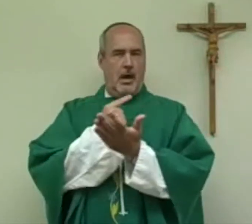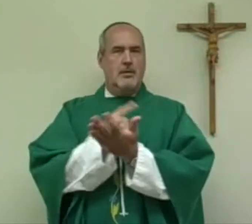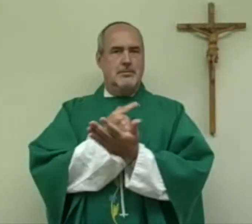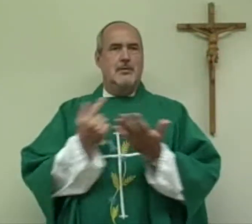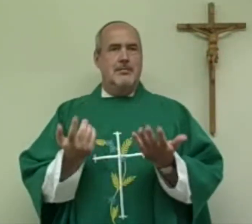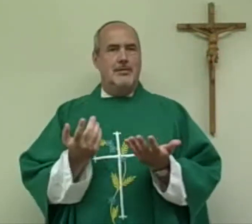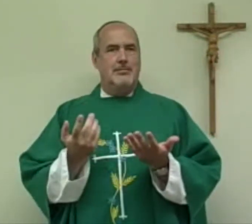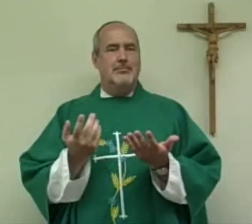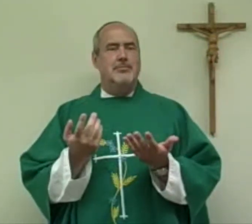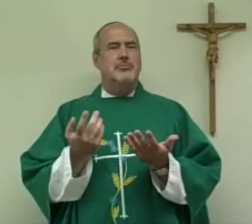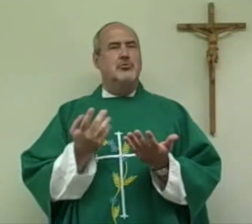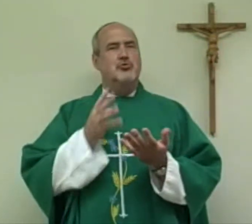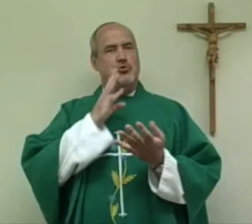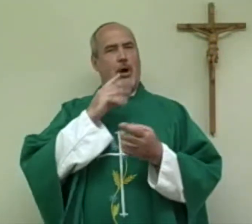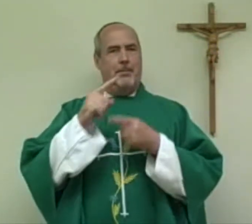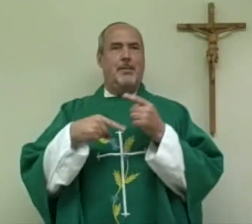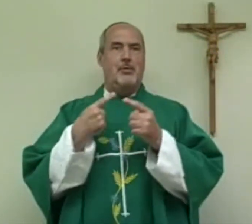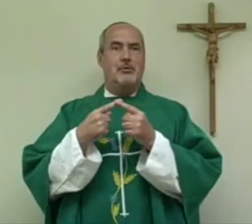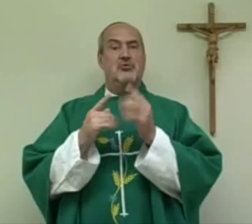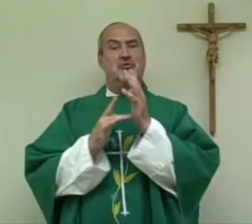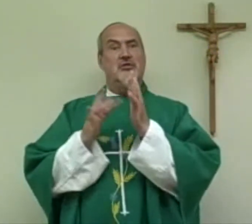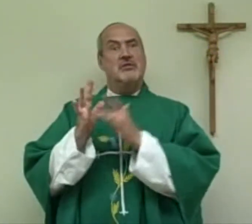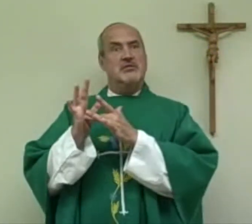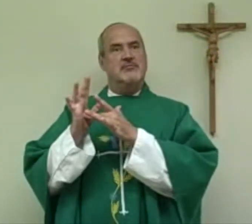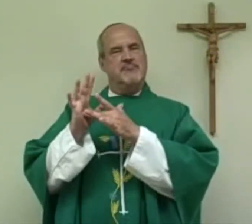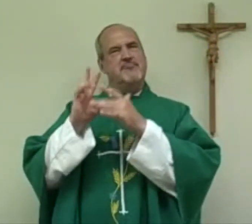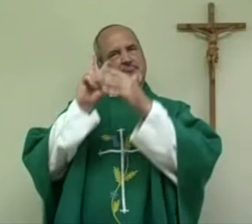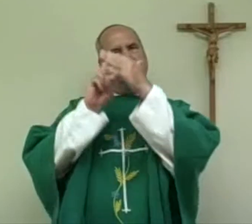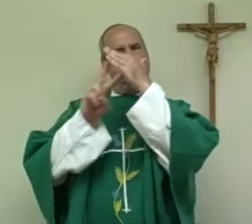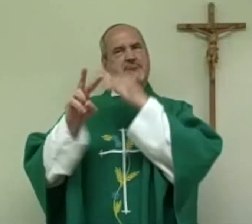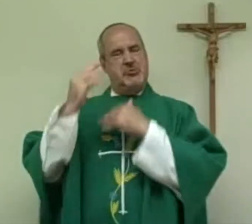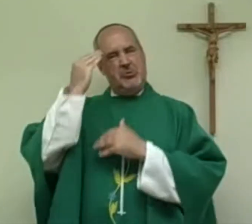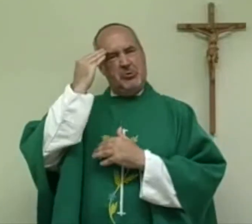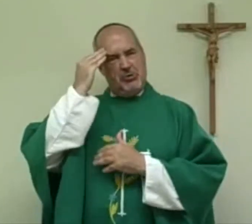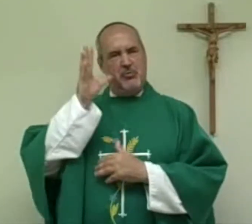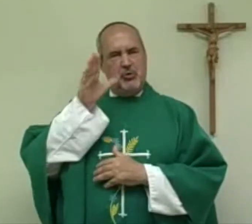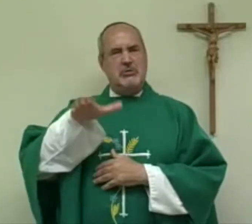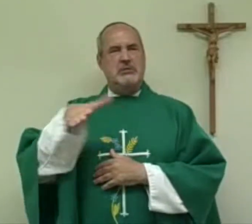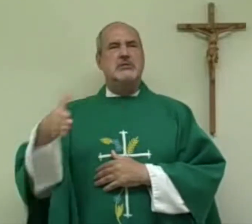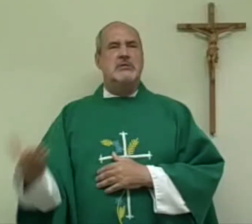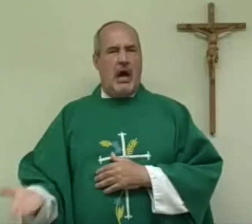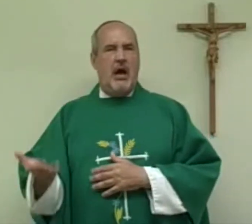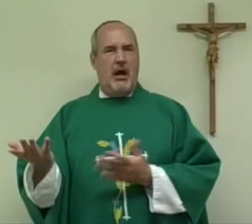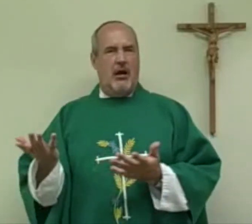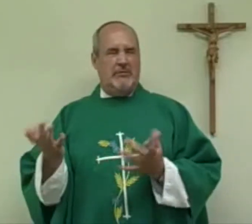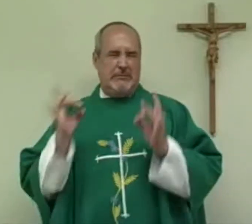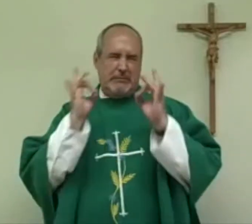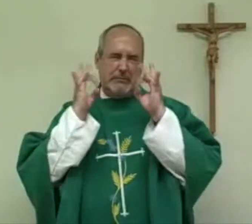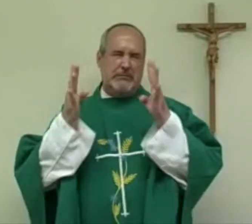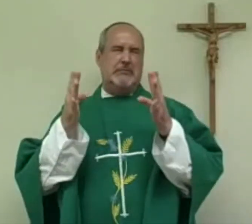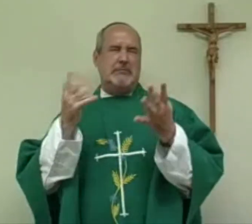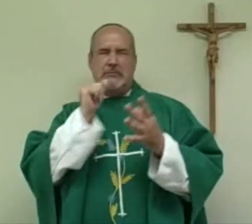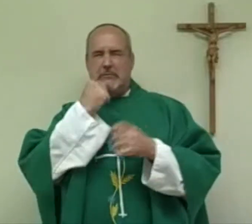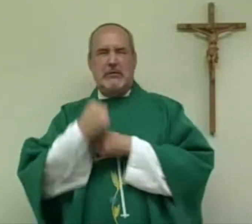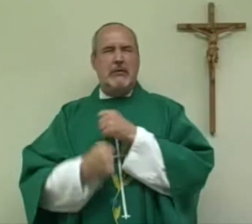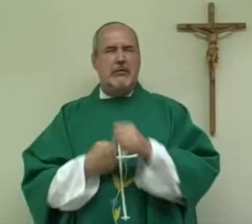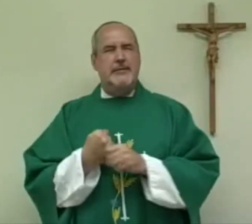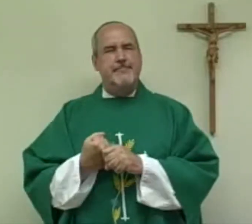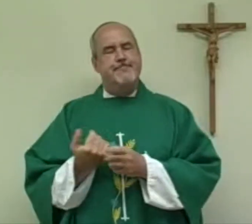Today, in the first part of the gospel, it speaks of Jesus knowing that he would die a